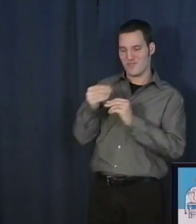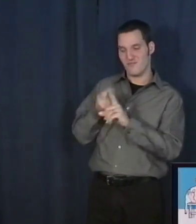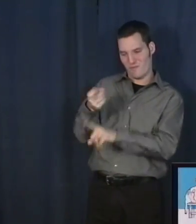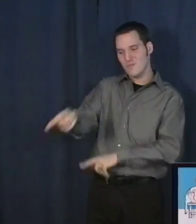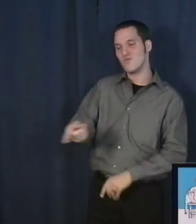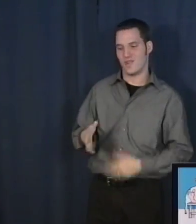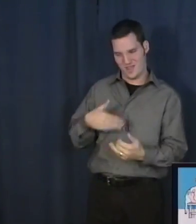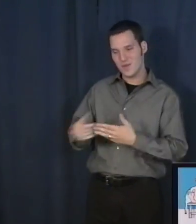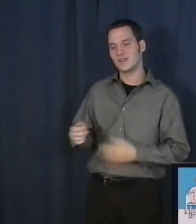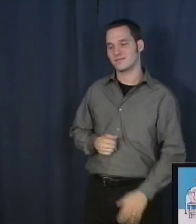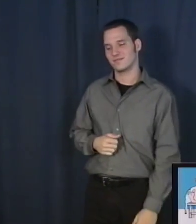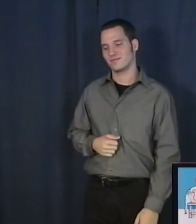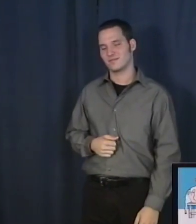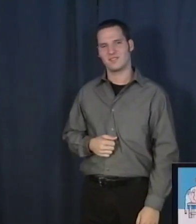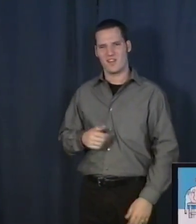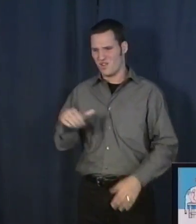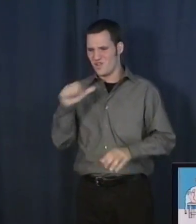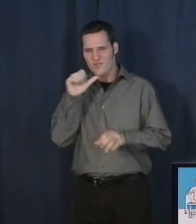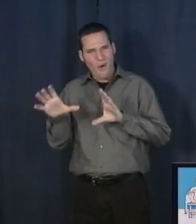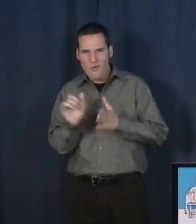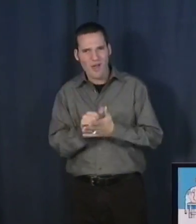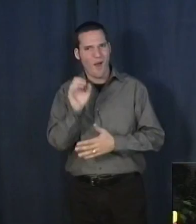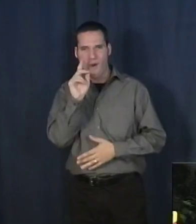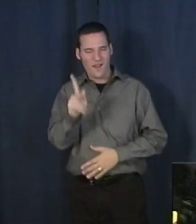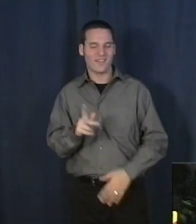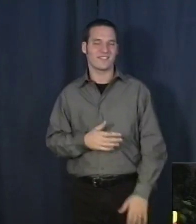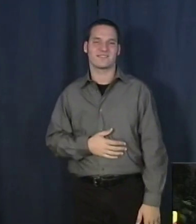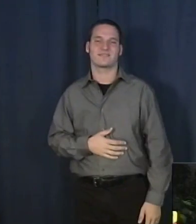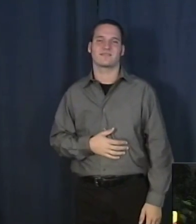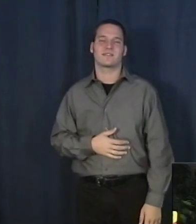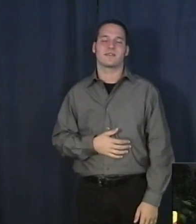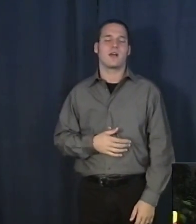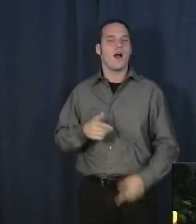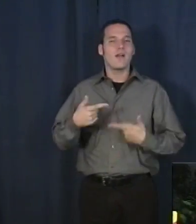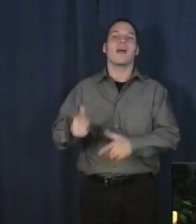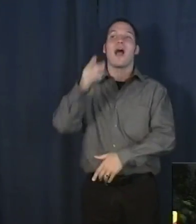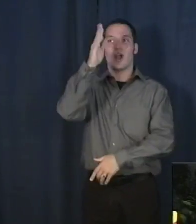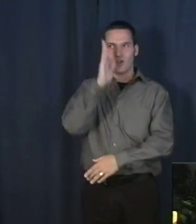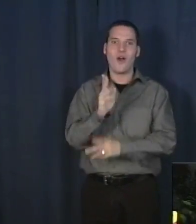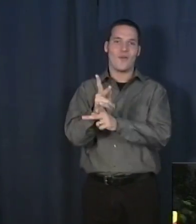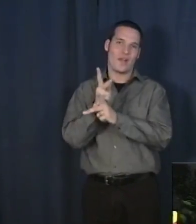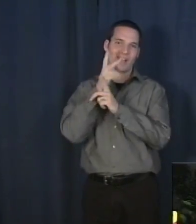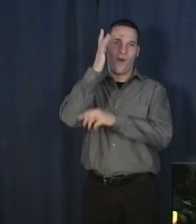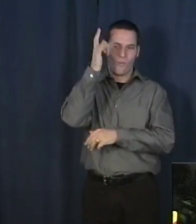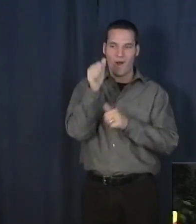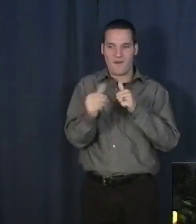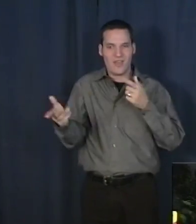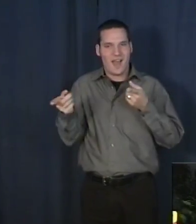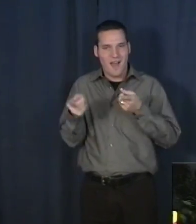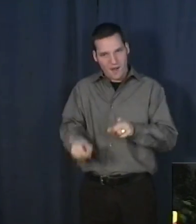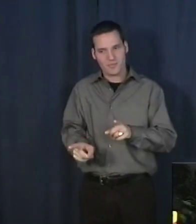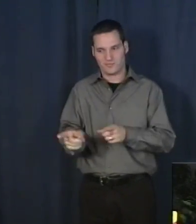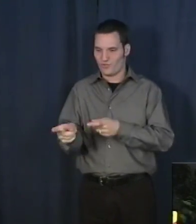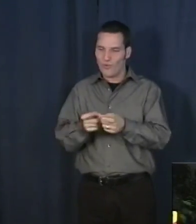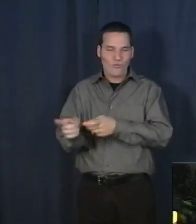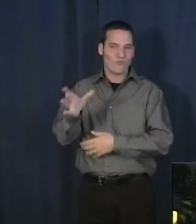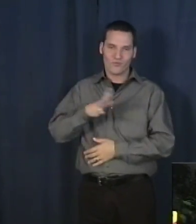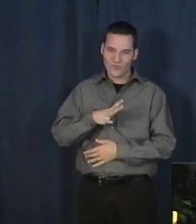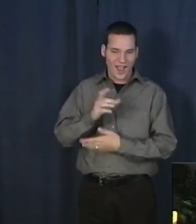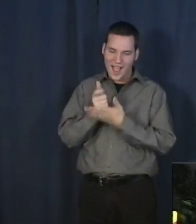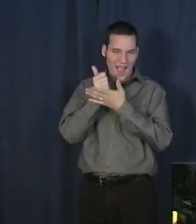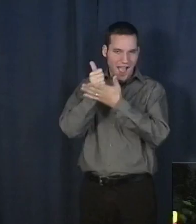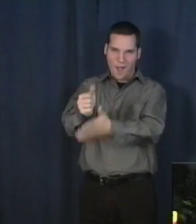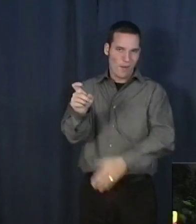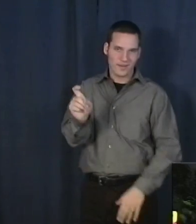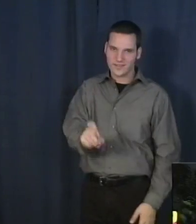God's getting them out of you one way or another. Don't do that, okay? Let God take care of why everything's going on. He can handle that just